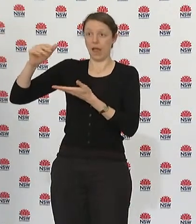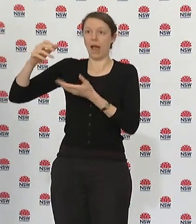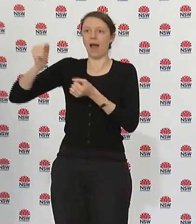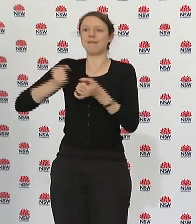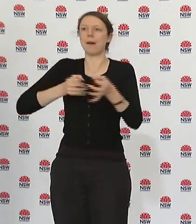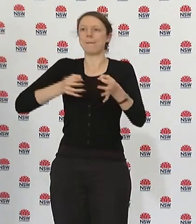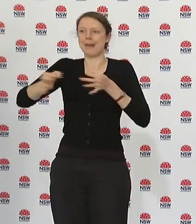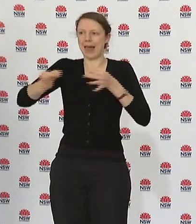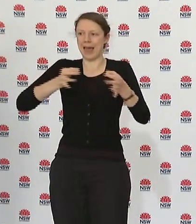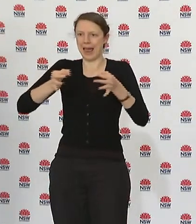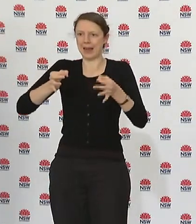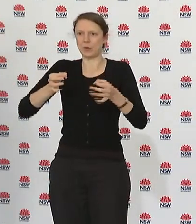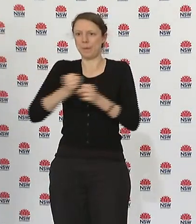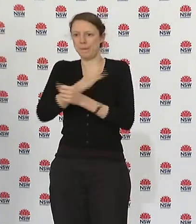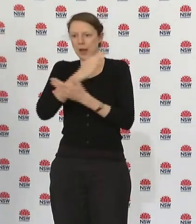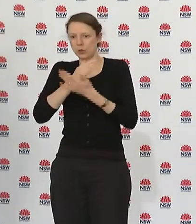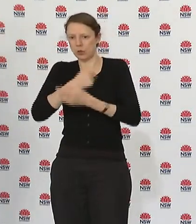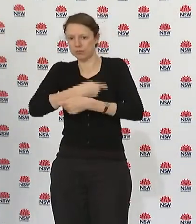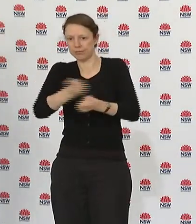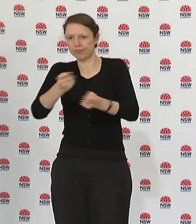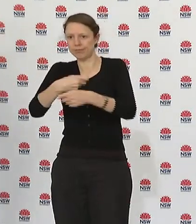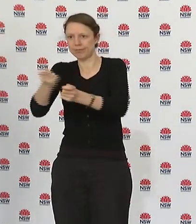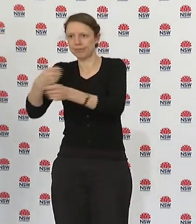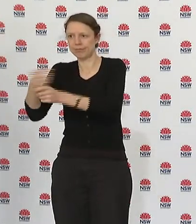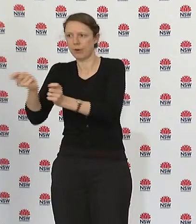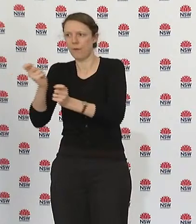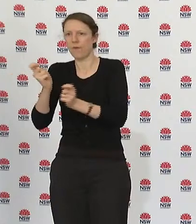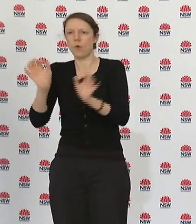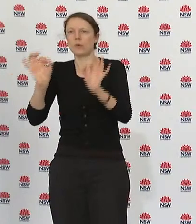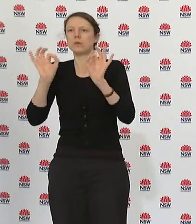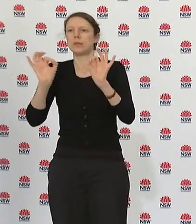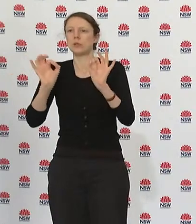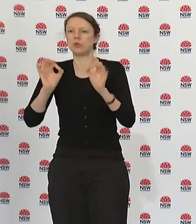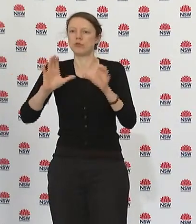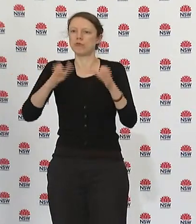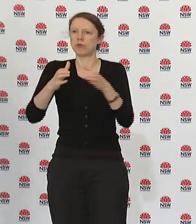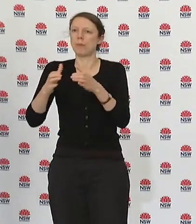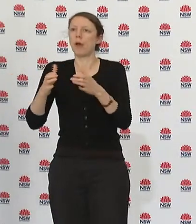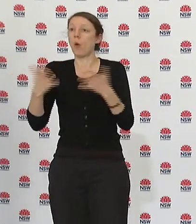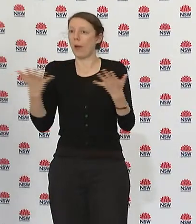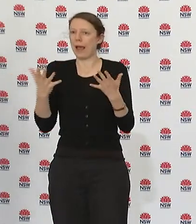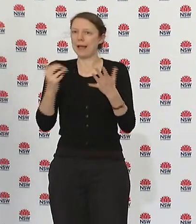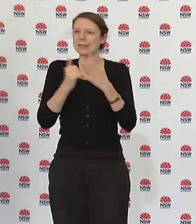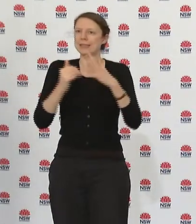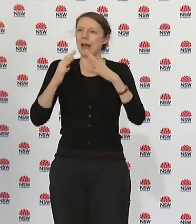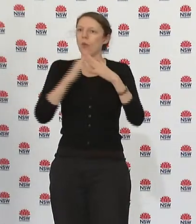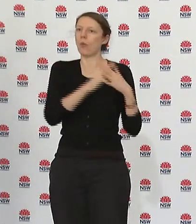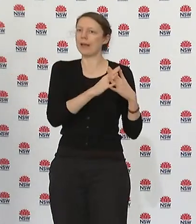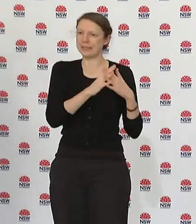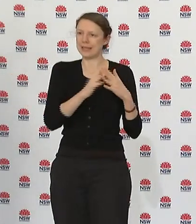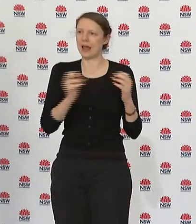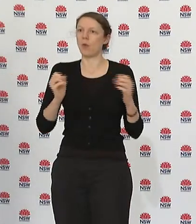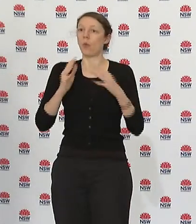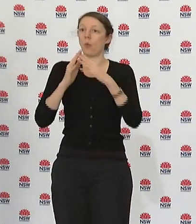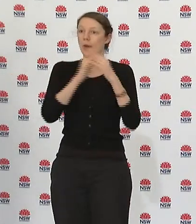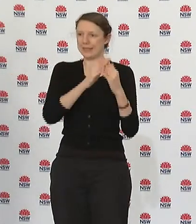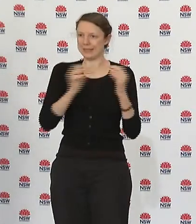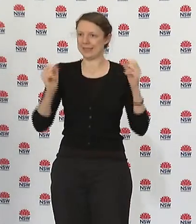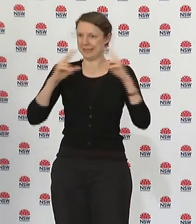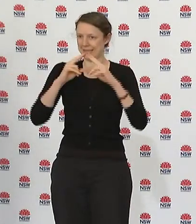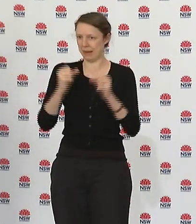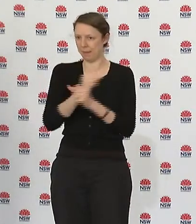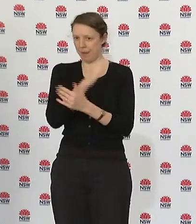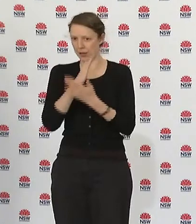to some critical cohorts in southwestern and western Sydney in particular. We'll have more to say about that tomorrow and in coming days, but at this